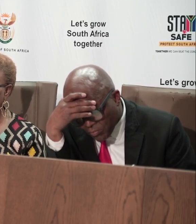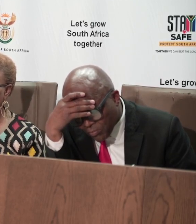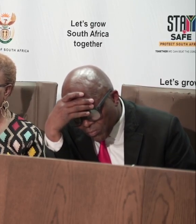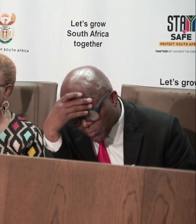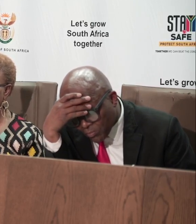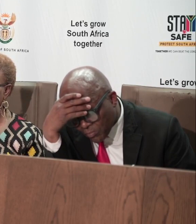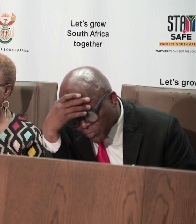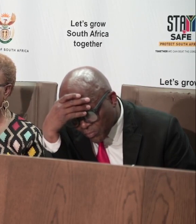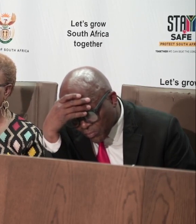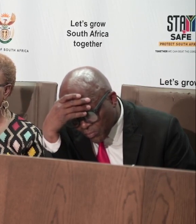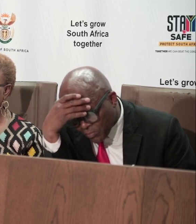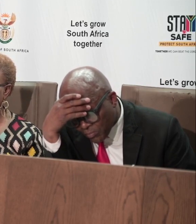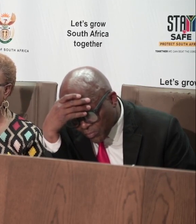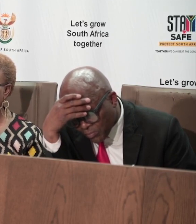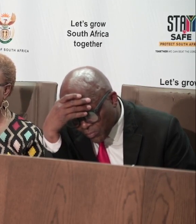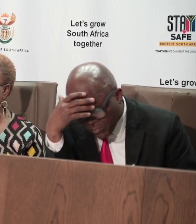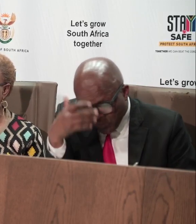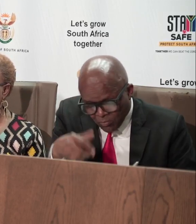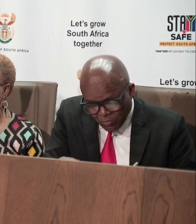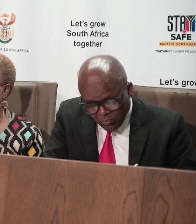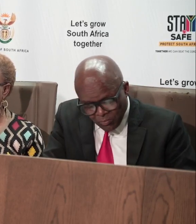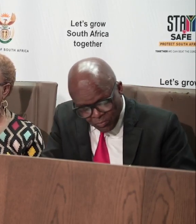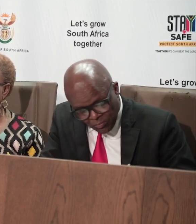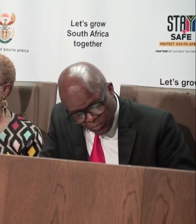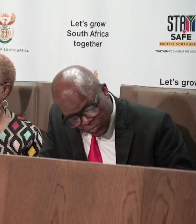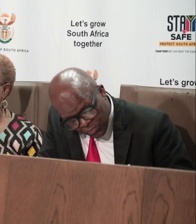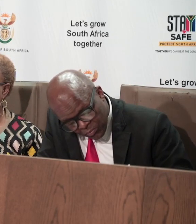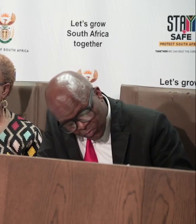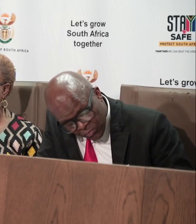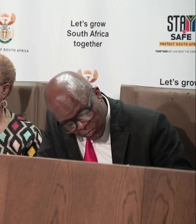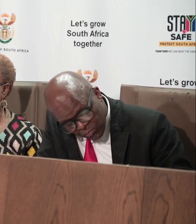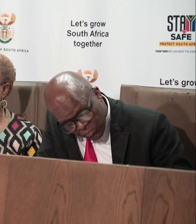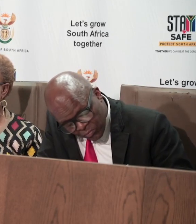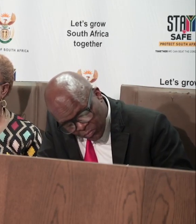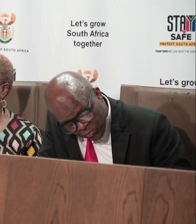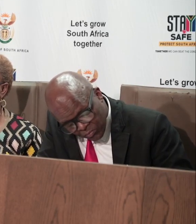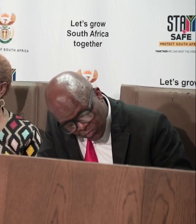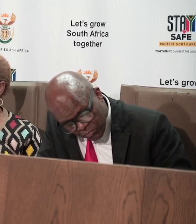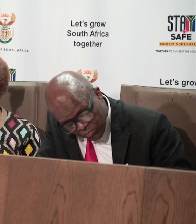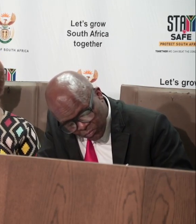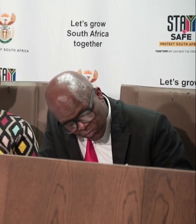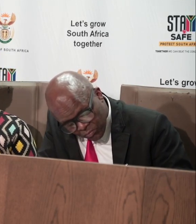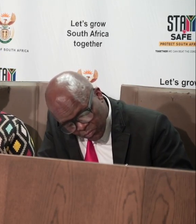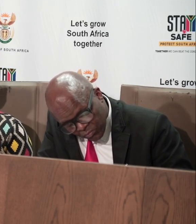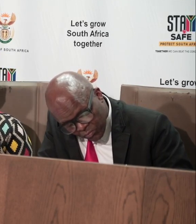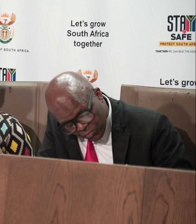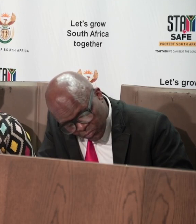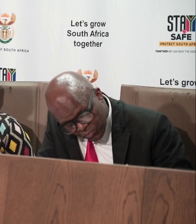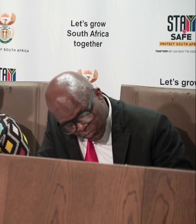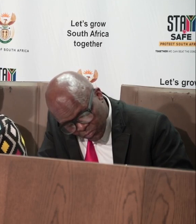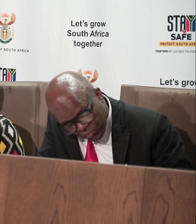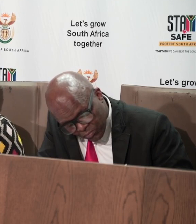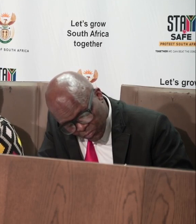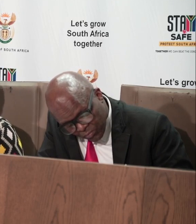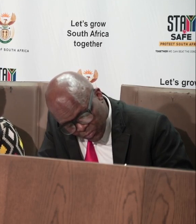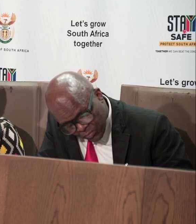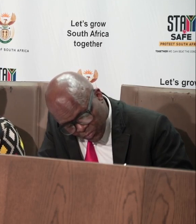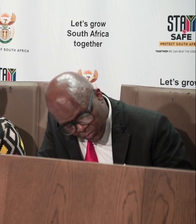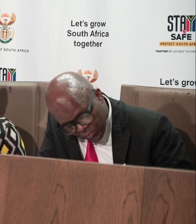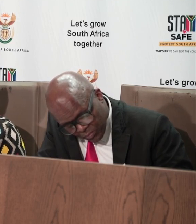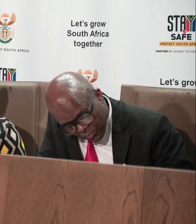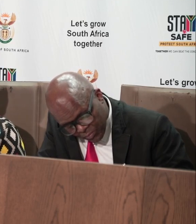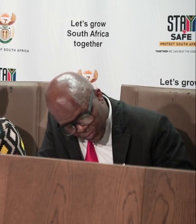If so, when alerted of this, what steps were taken to prevent it? Another question for both